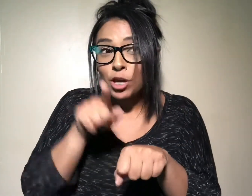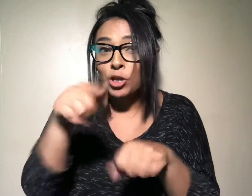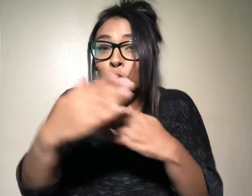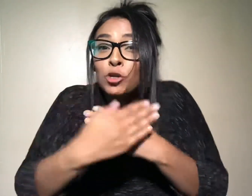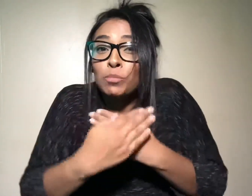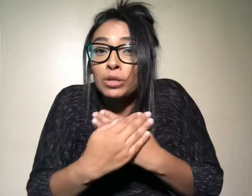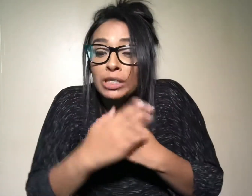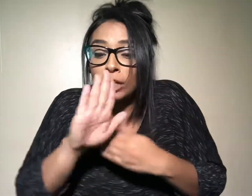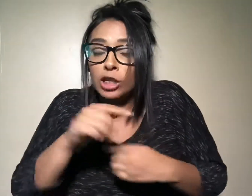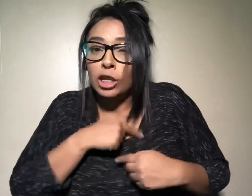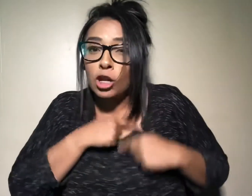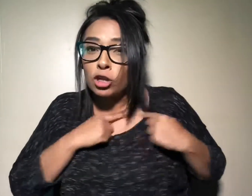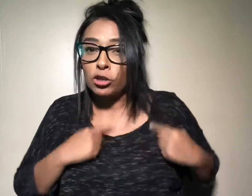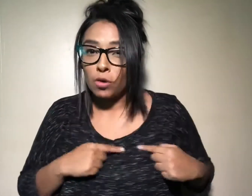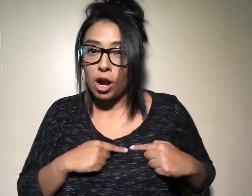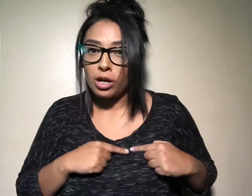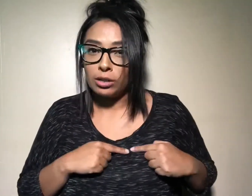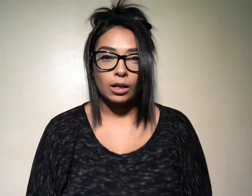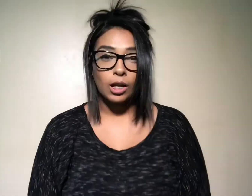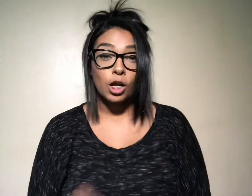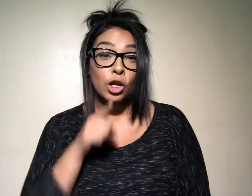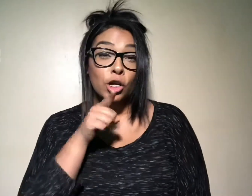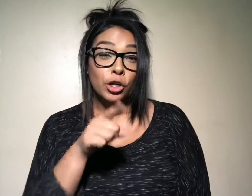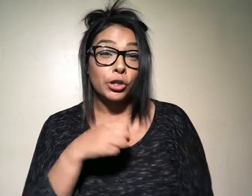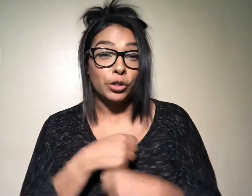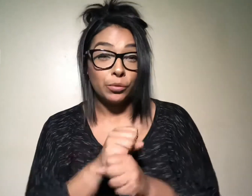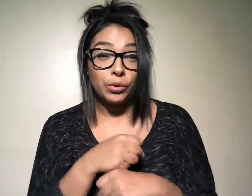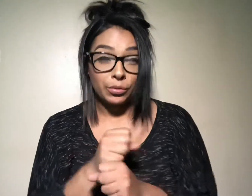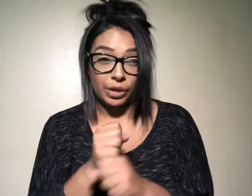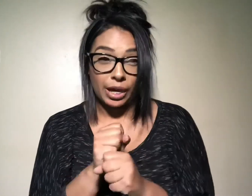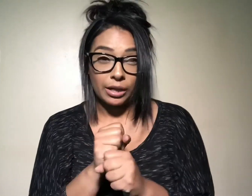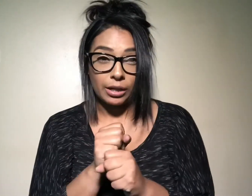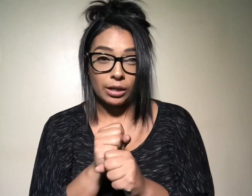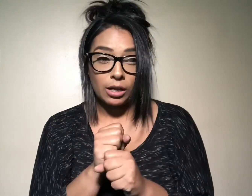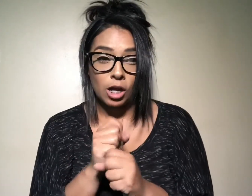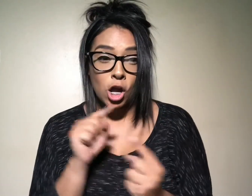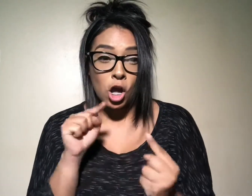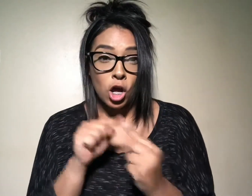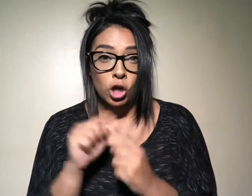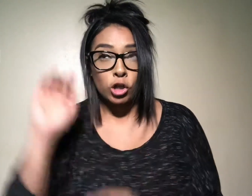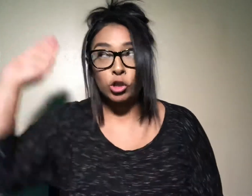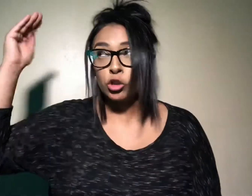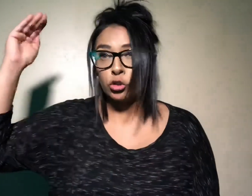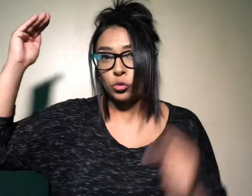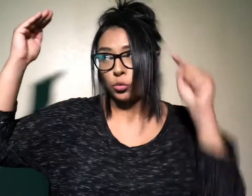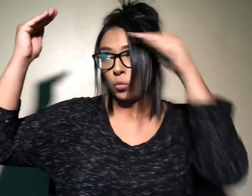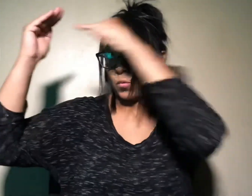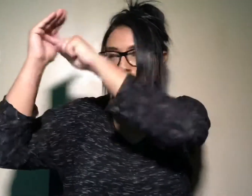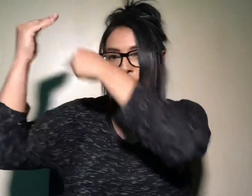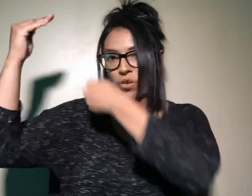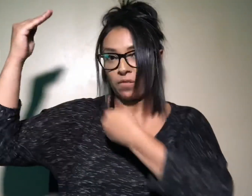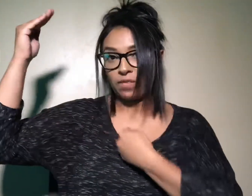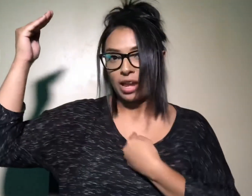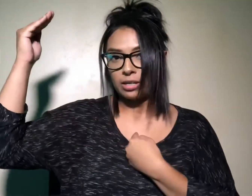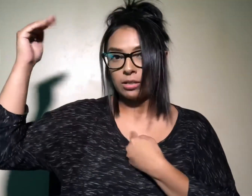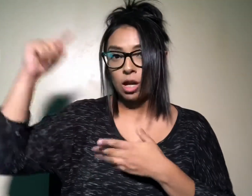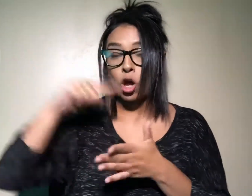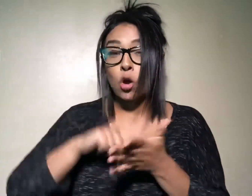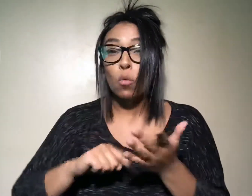time protecting your heart. You were created to reflect